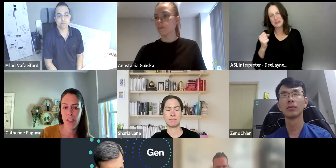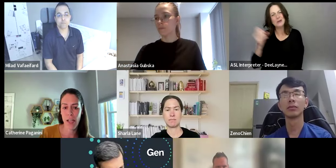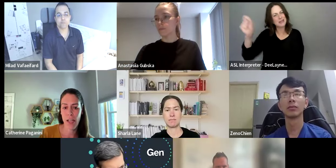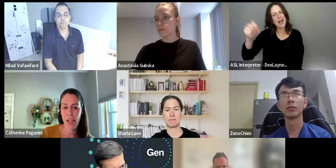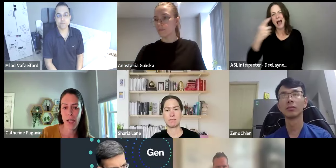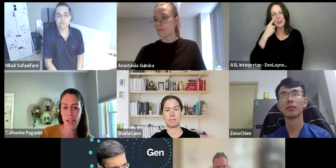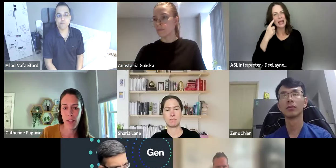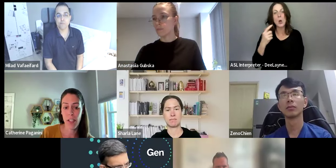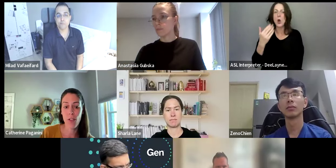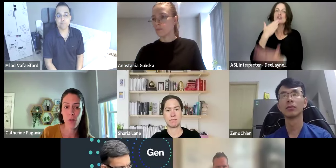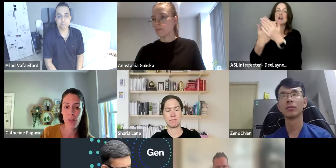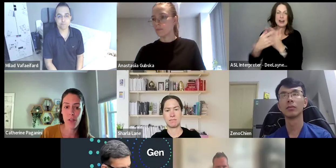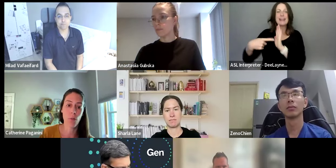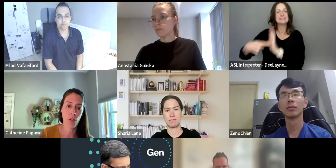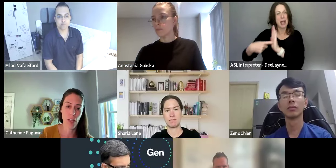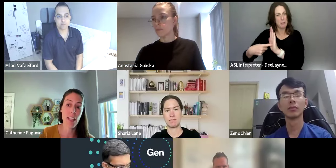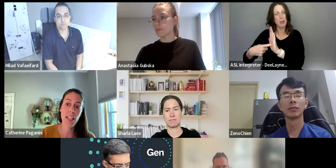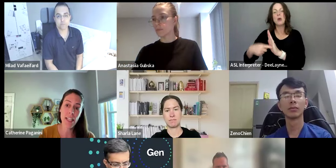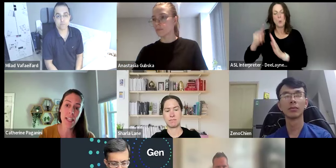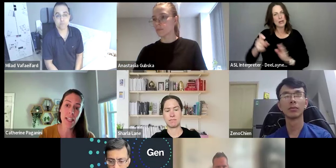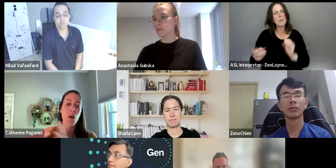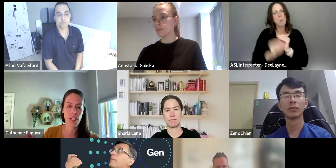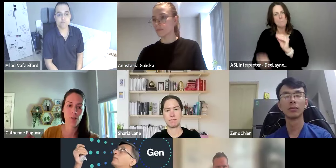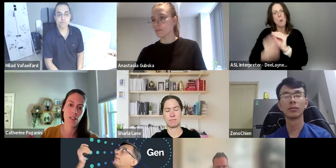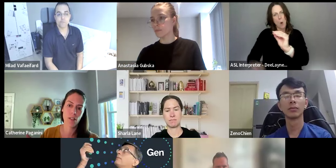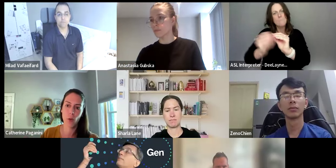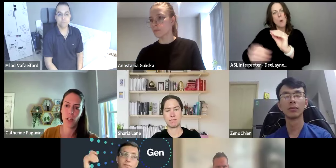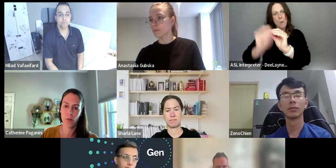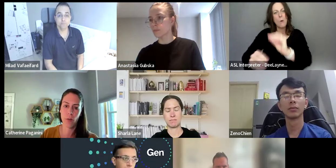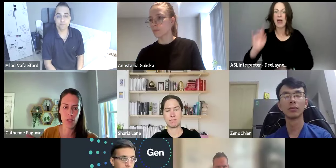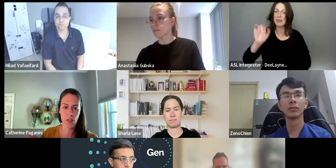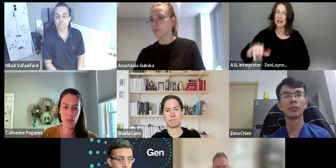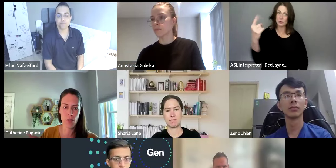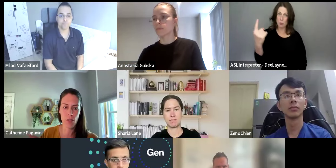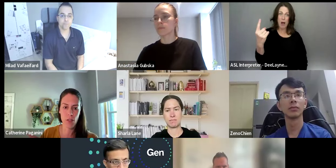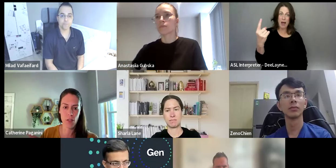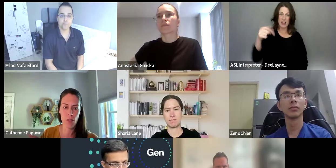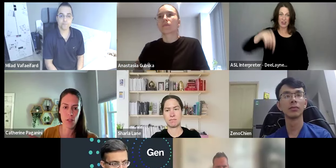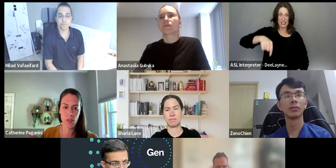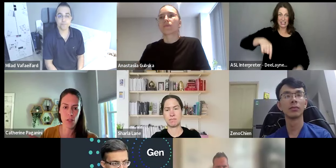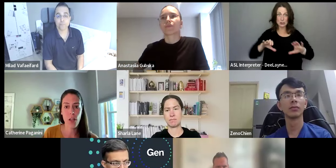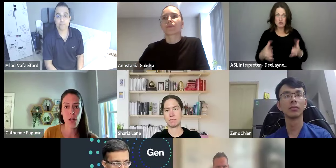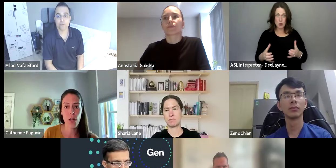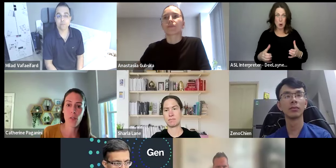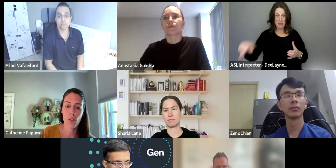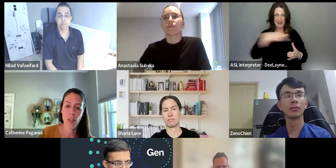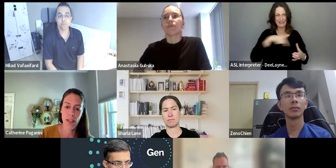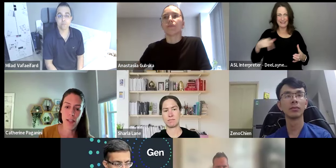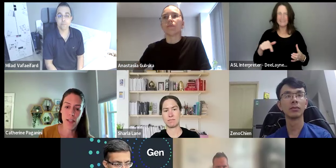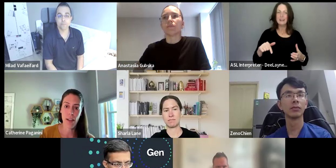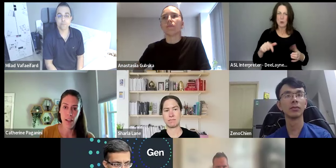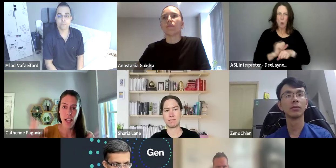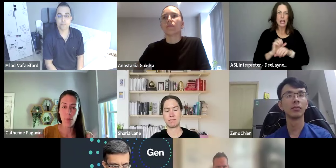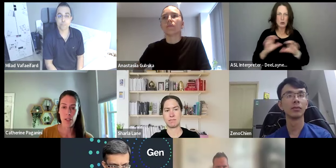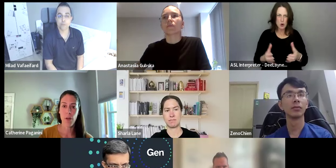I think that was a very good example, and we need to do this more and more. And I think that's one of the things of this working group is like helping each